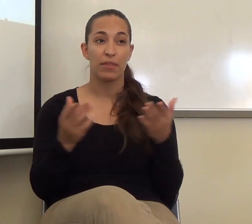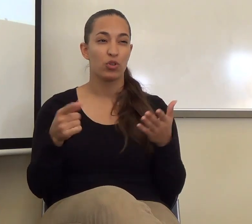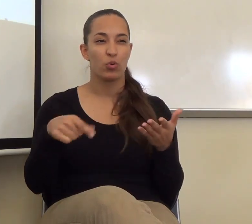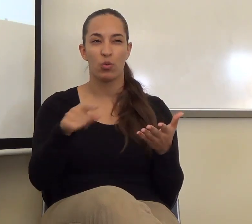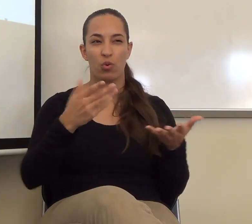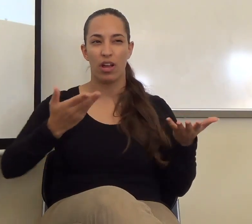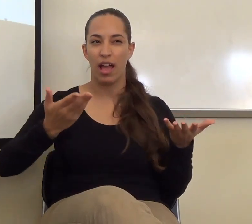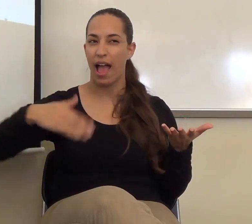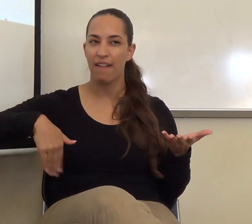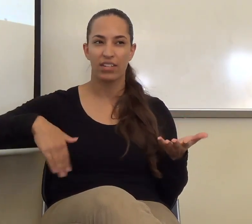in this